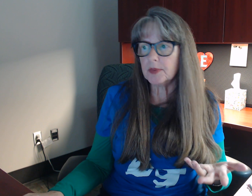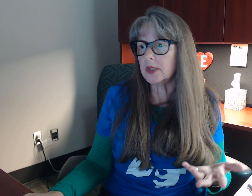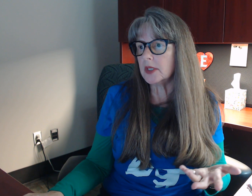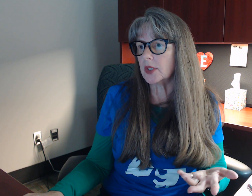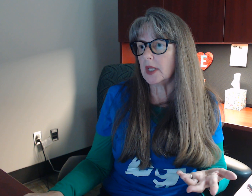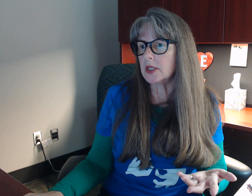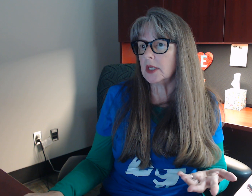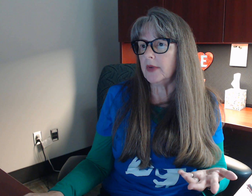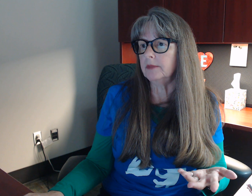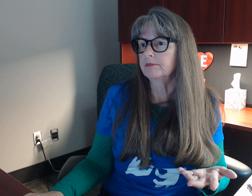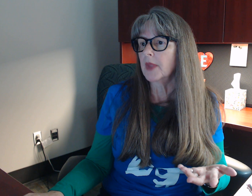it is a Thanksgiving.